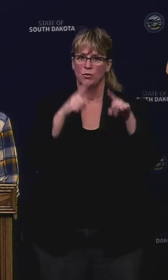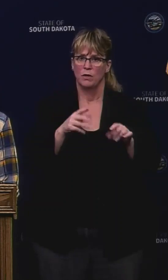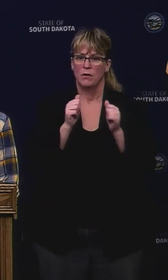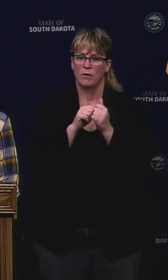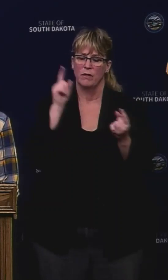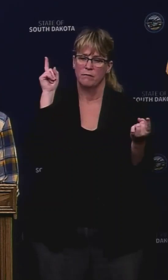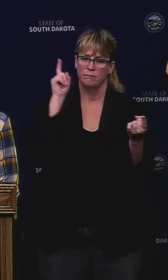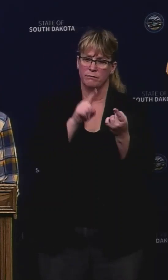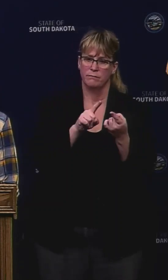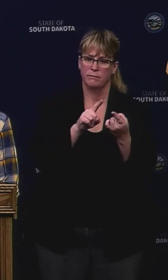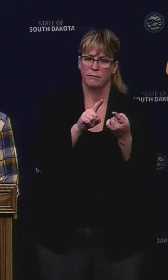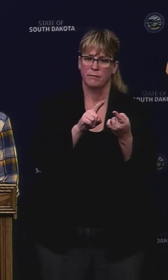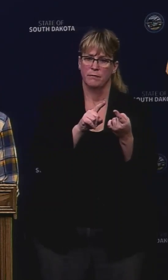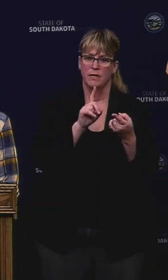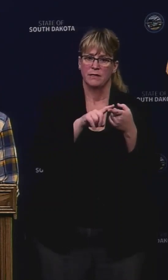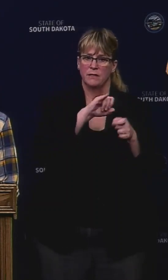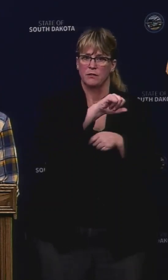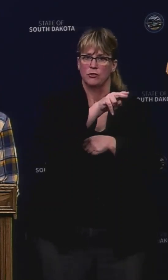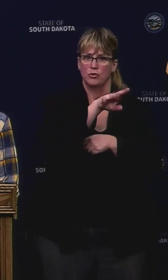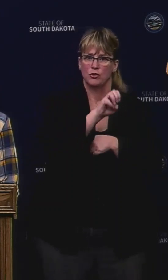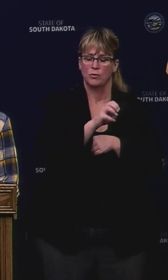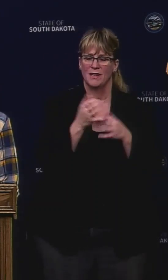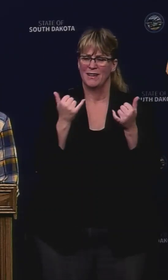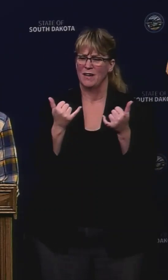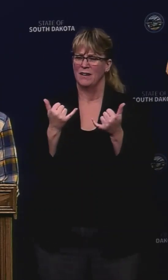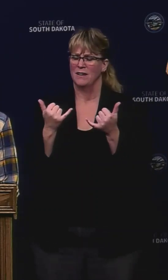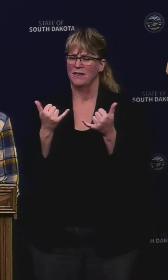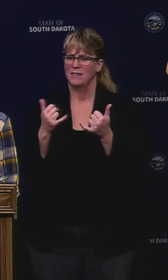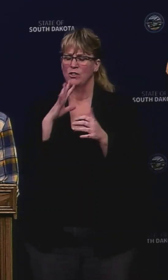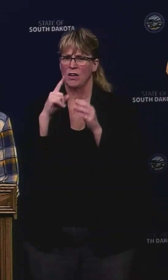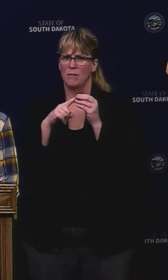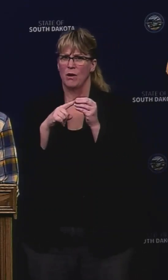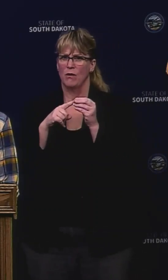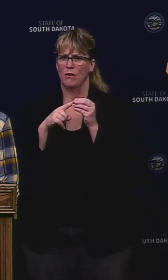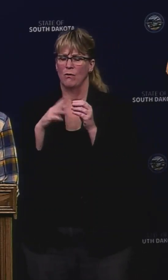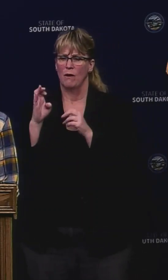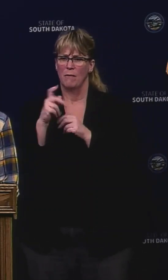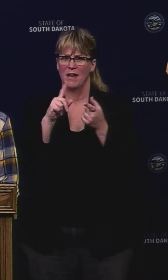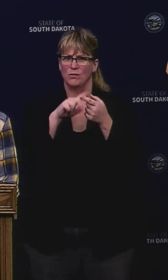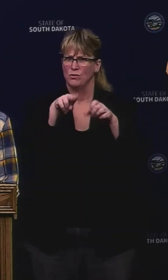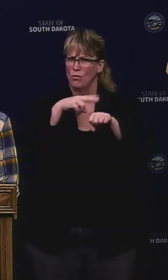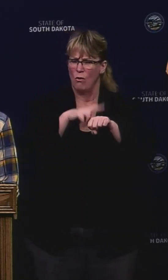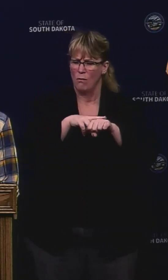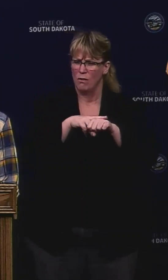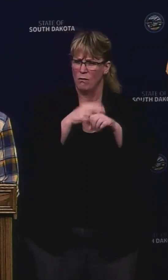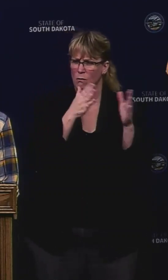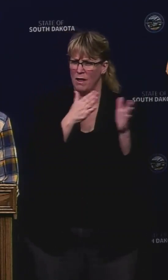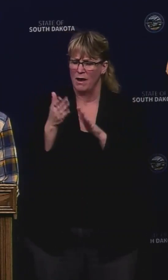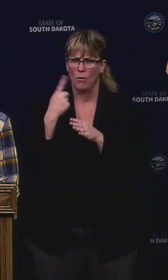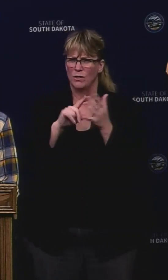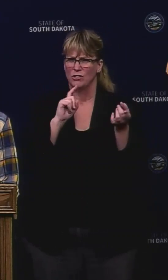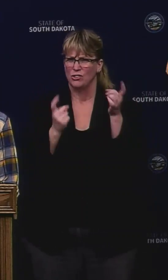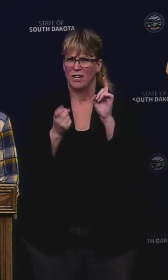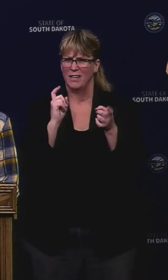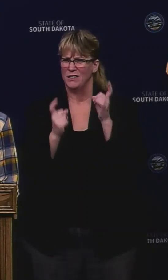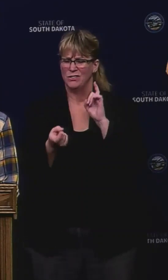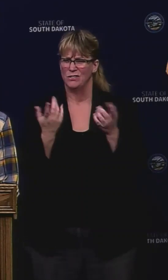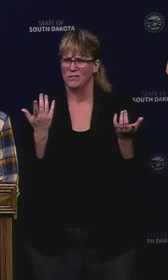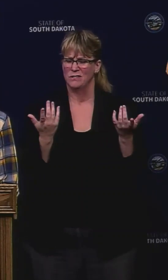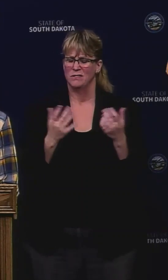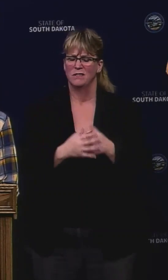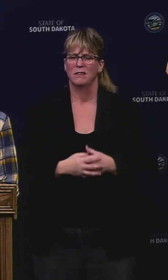then. And now today you're talking about getting ready to roll out a back-to-normal plan. What has changed over the last couple of